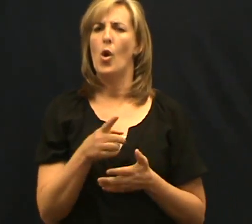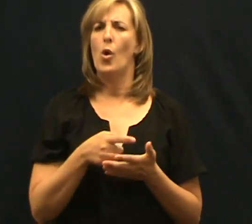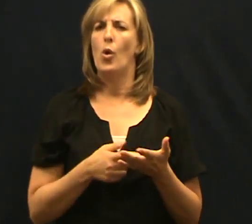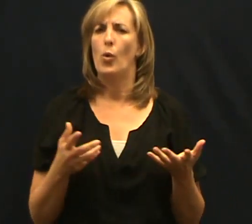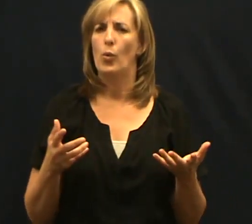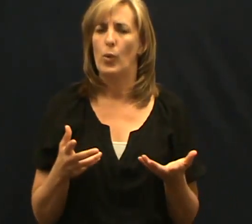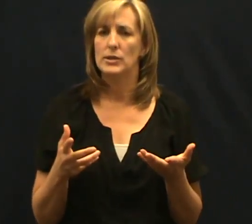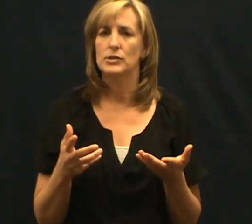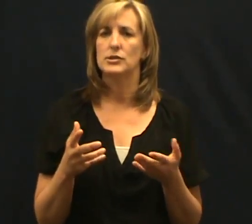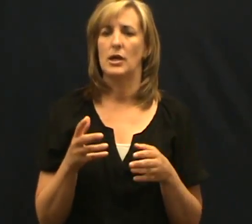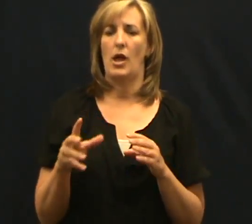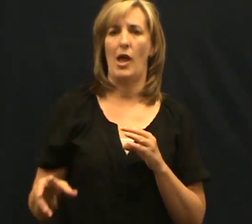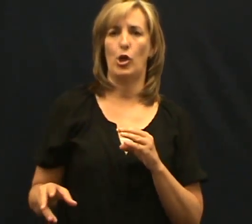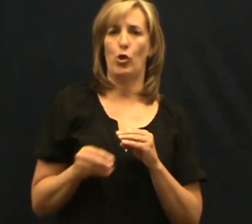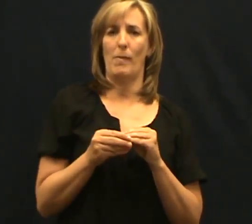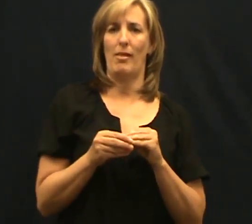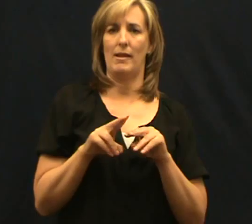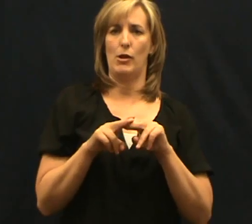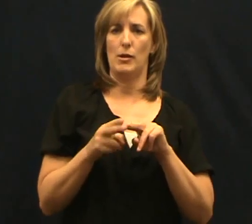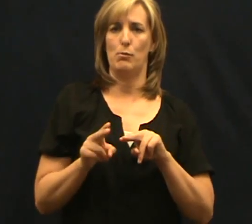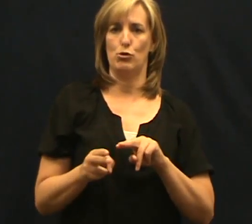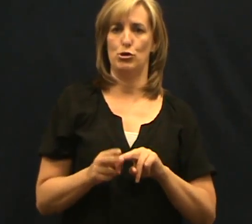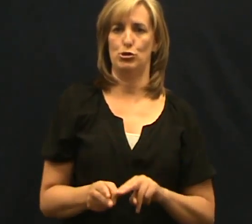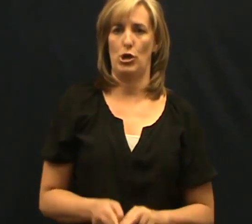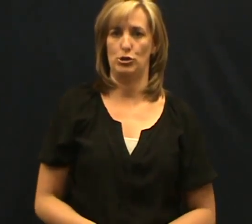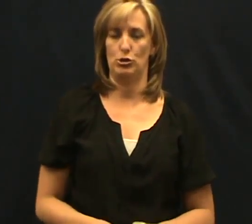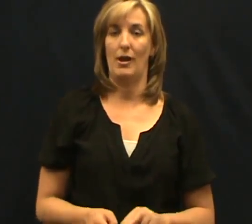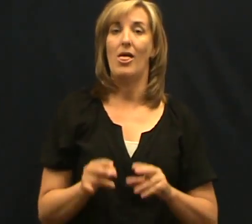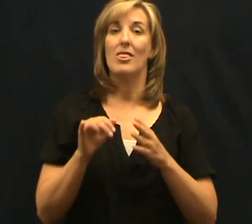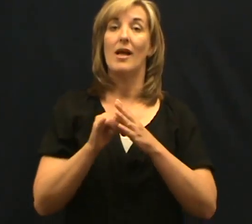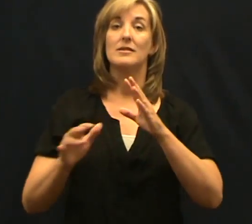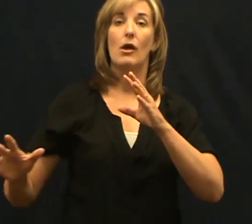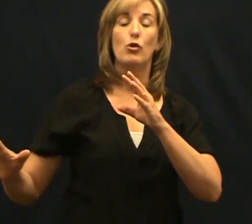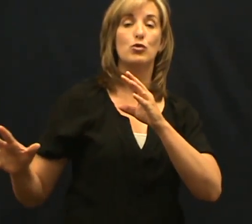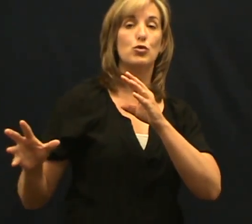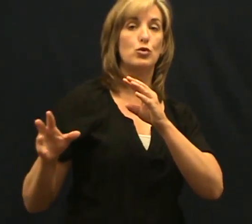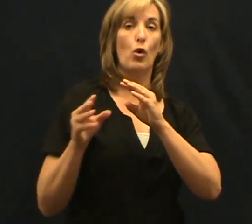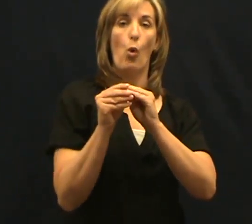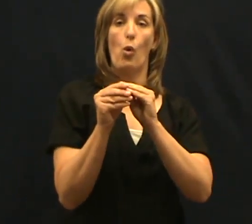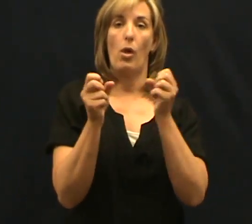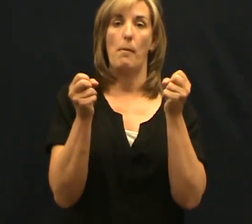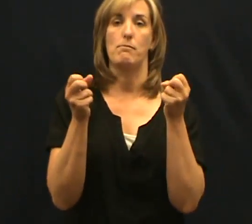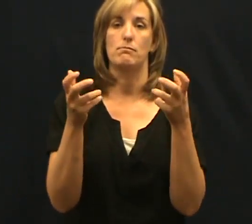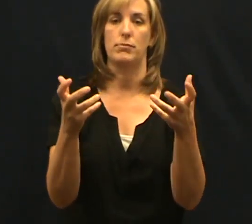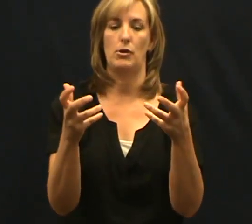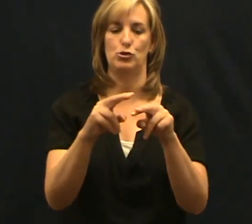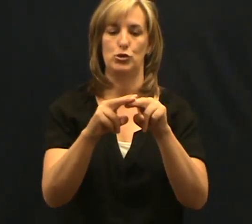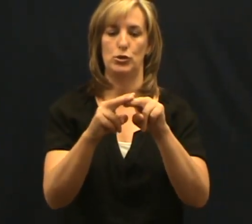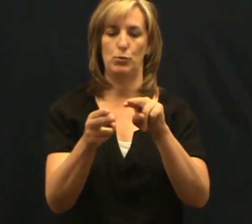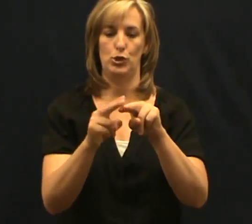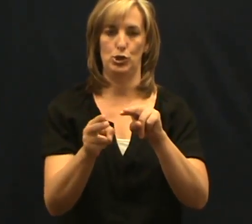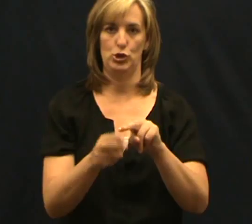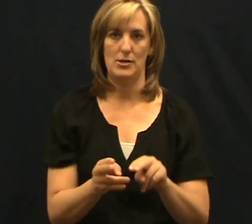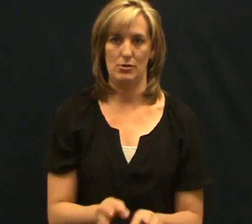depreciation? It's the total amount of depreciation on that asset since the beginning of the asset. So